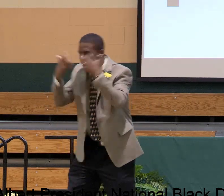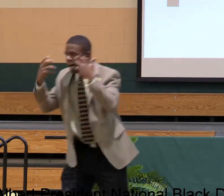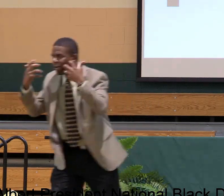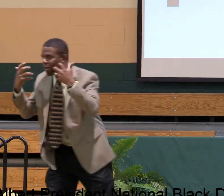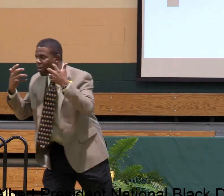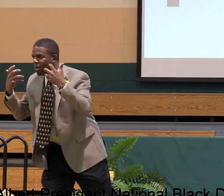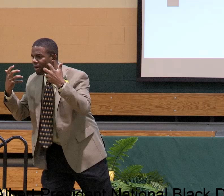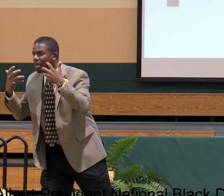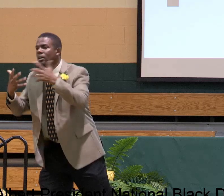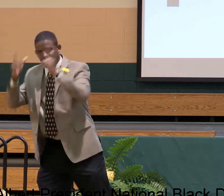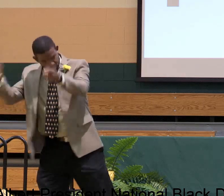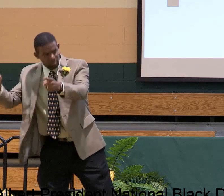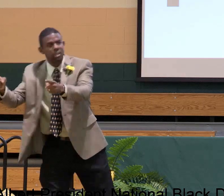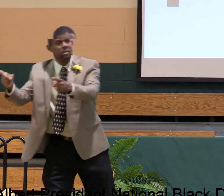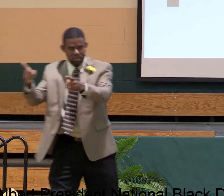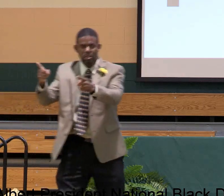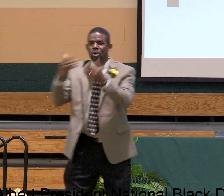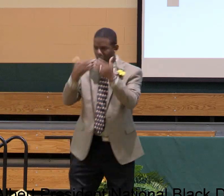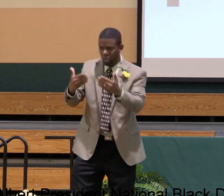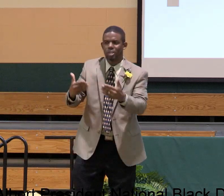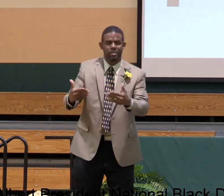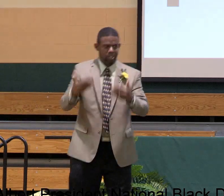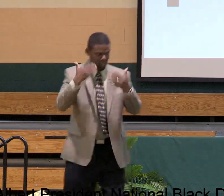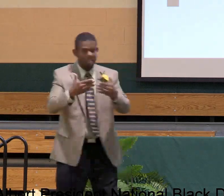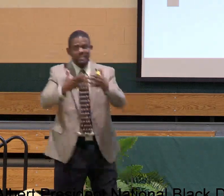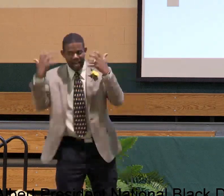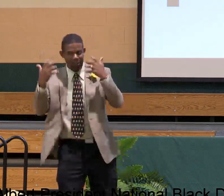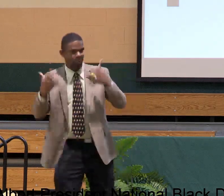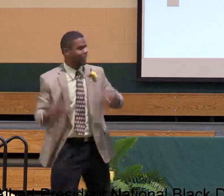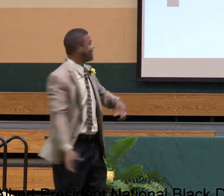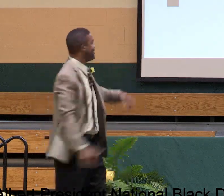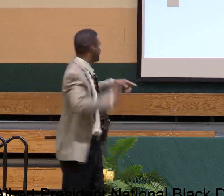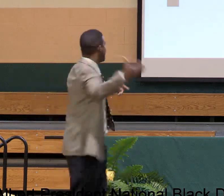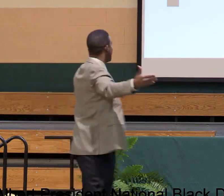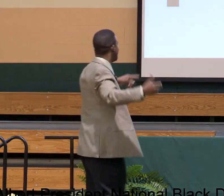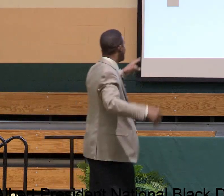Sign this with me. Tigers. That's right. Tigers. You're tigers.